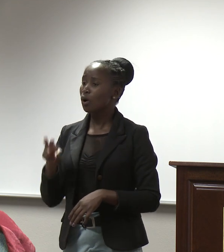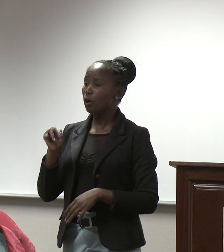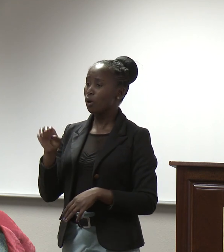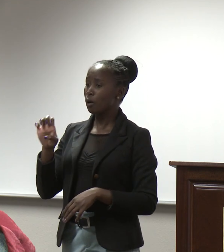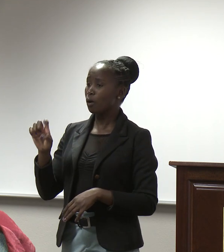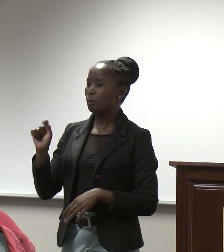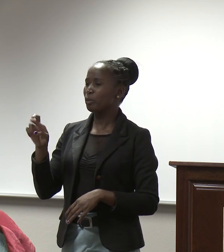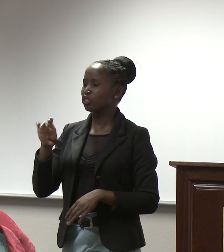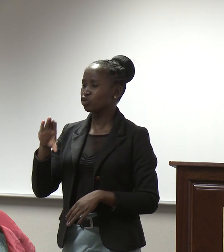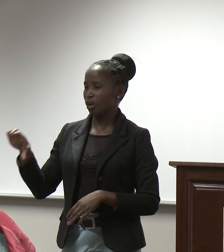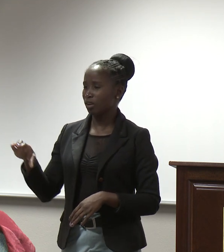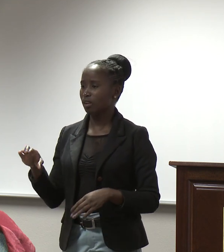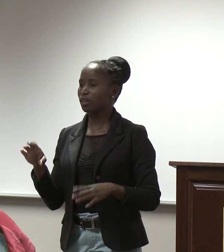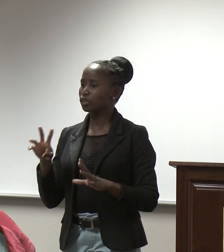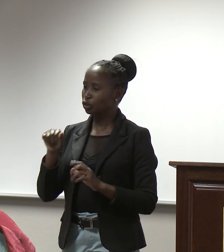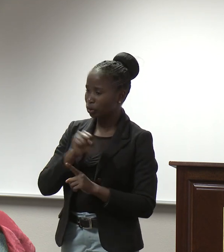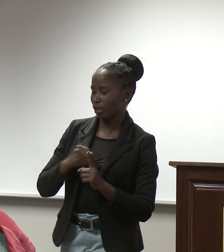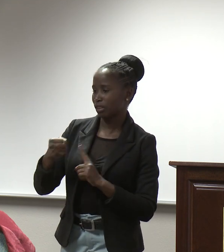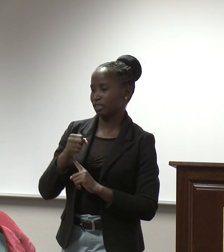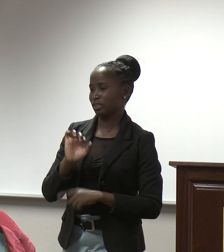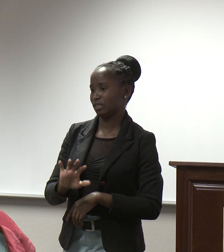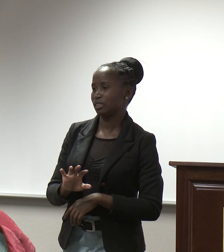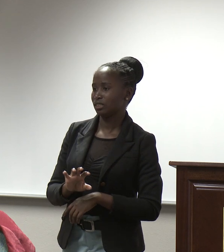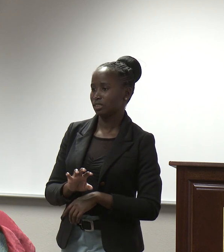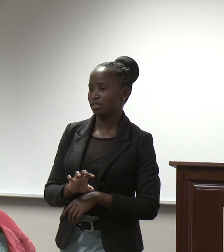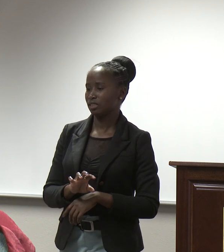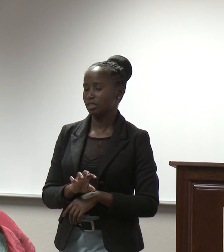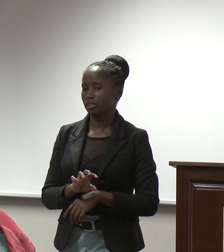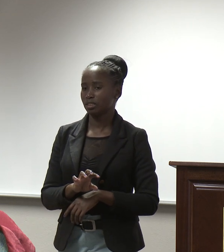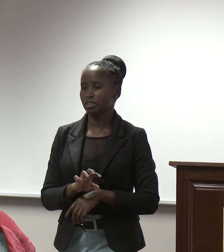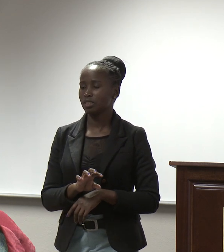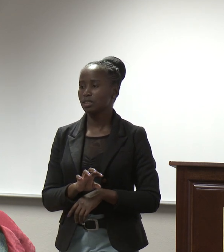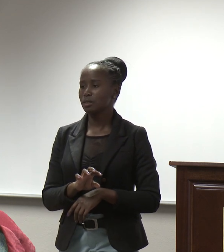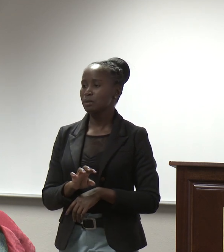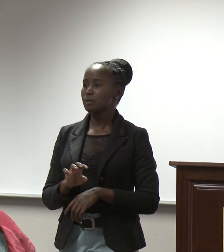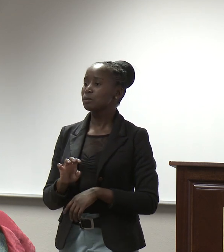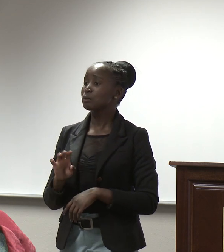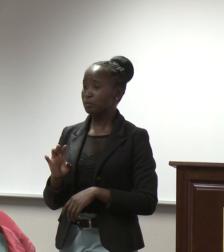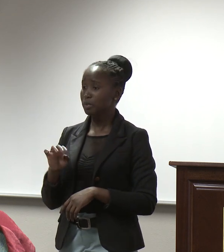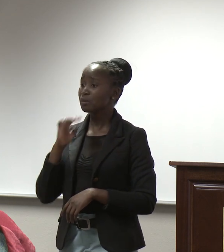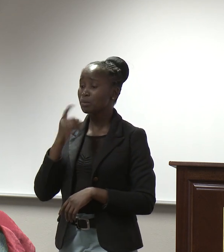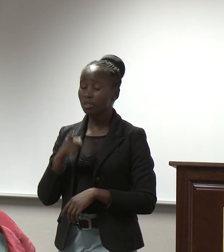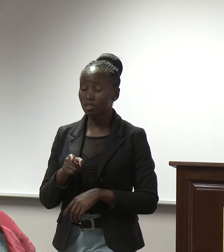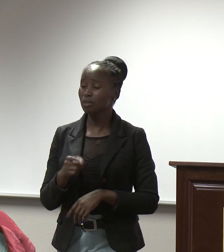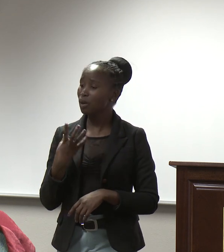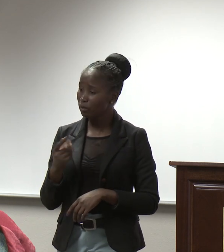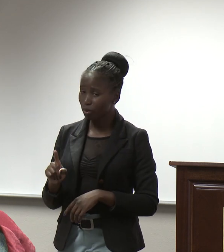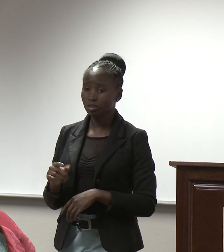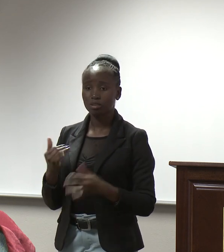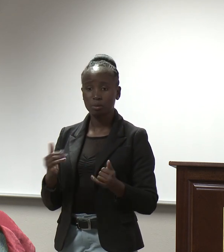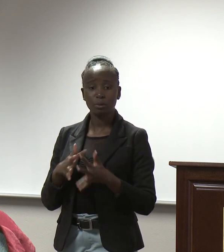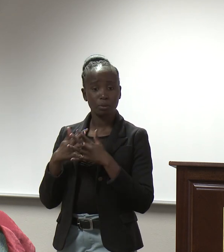metric society. And this metric society is a tsunami going on through the universities